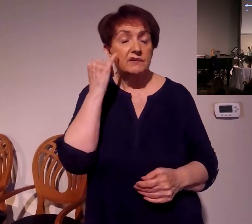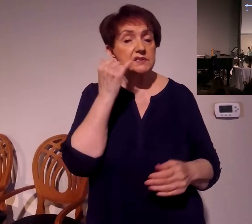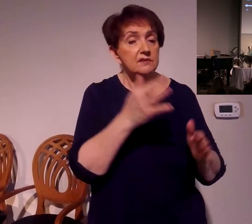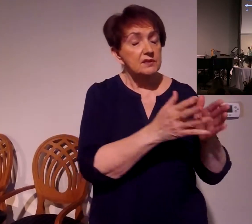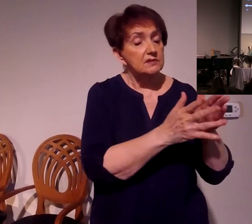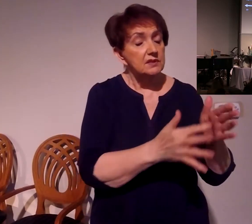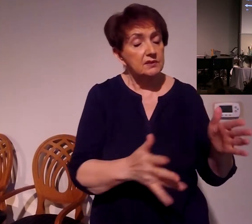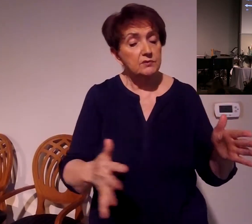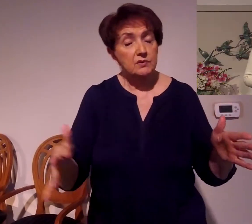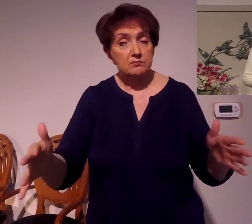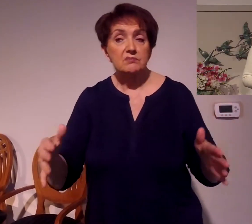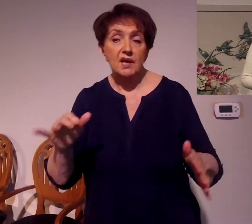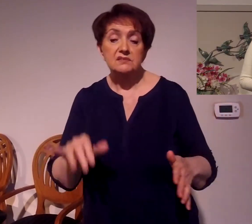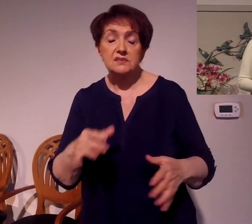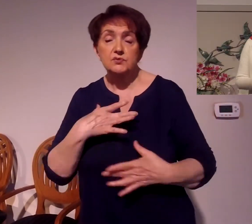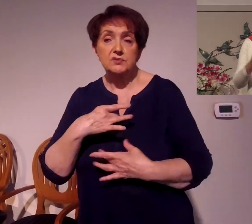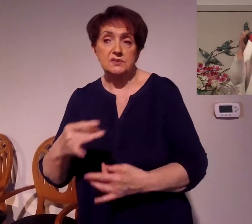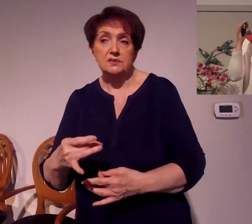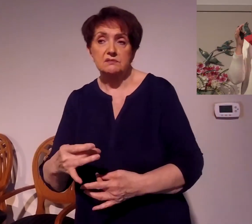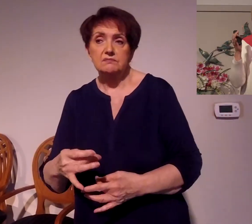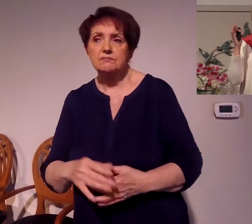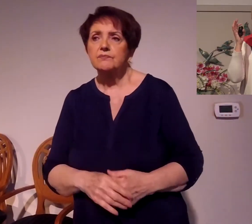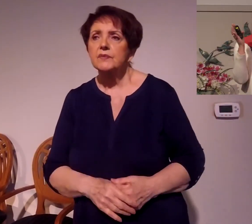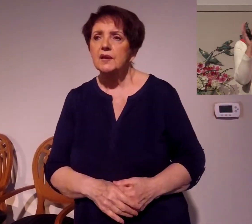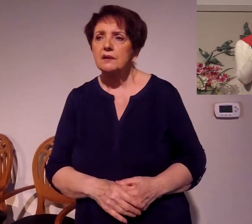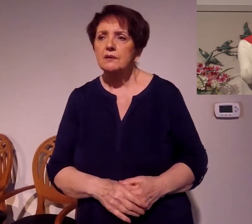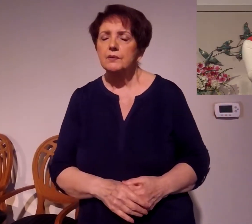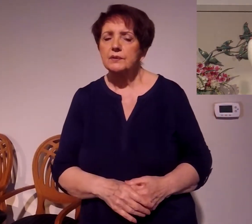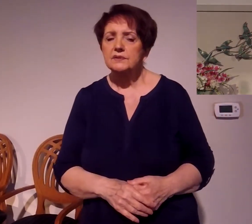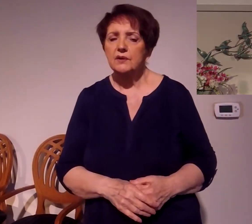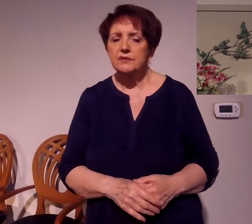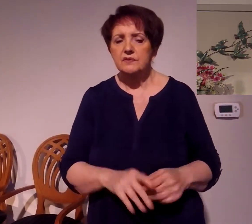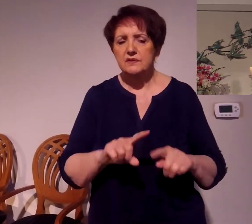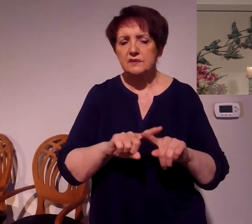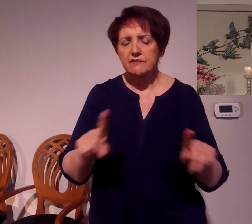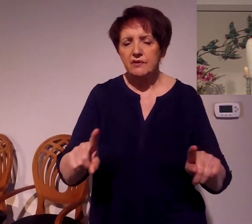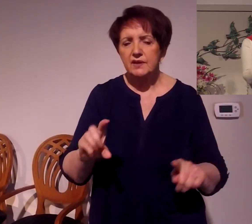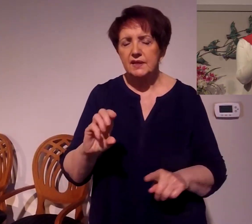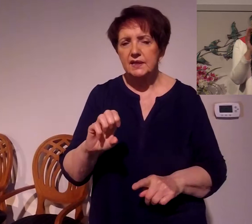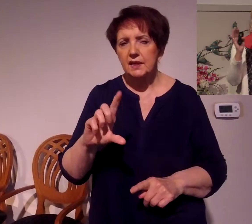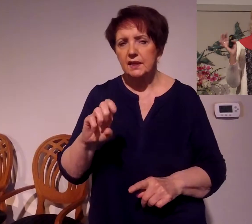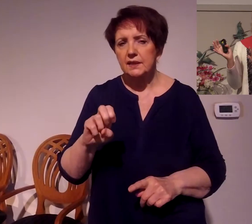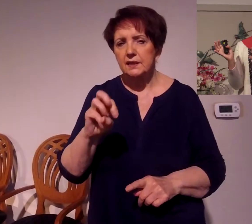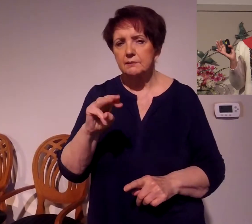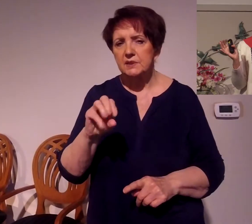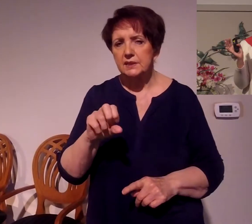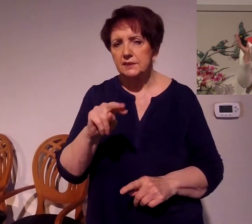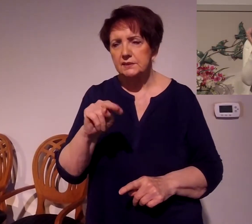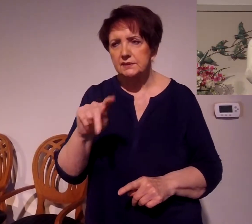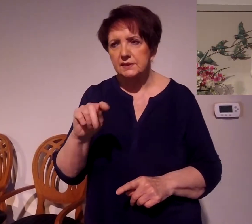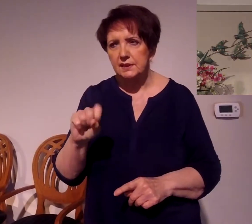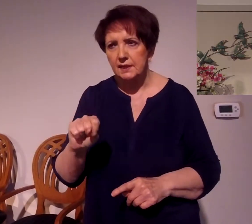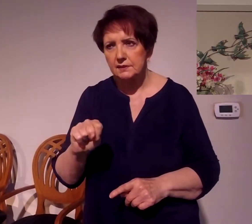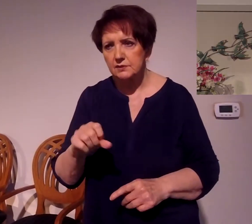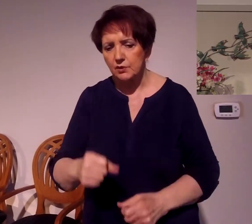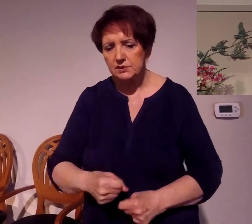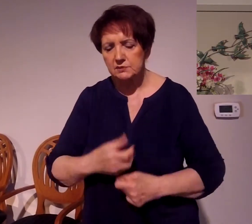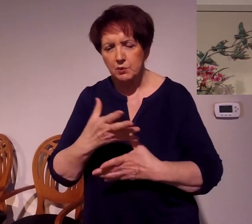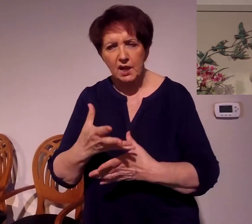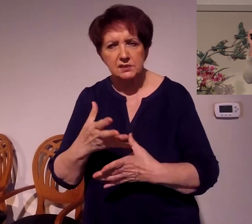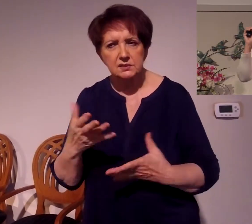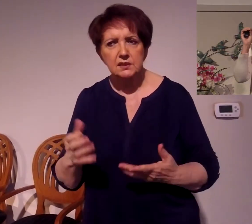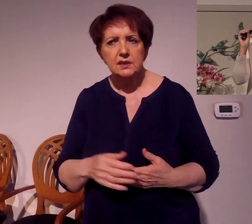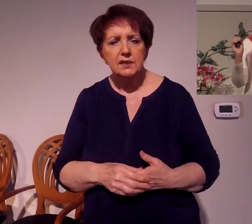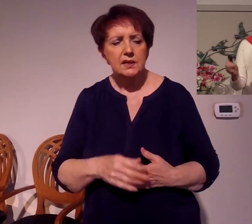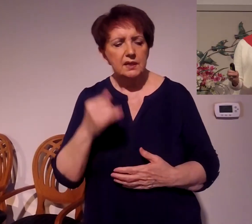to think about, right? And so one of the ways that these different elements are expressed, if we really understand that